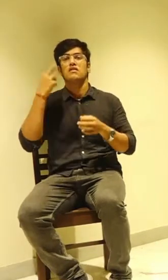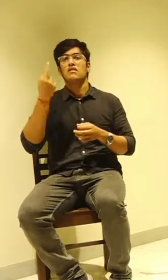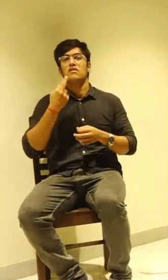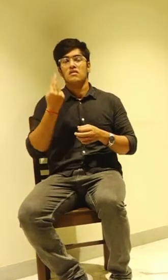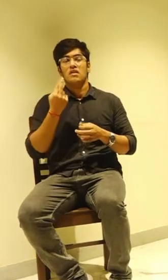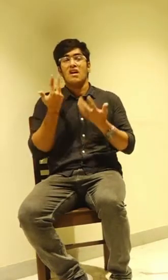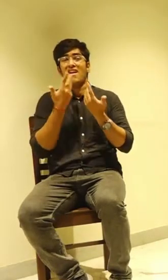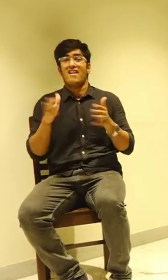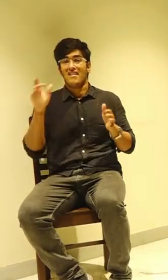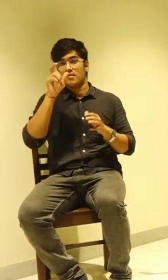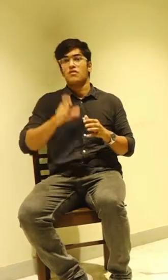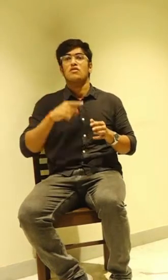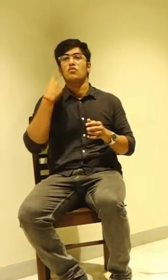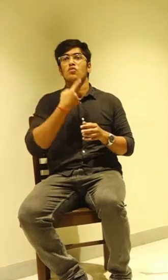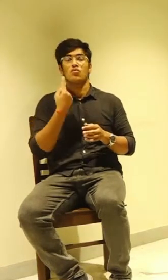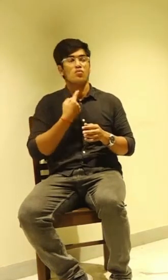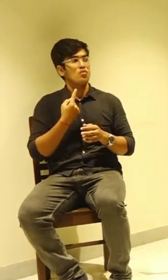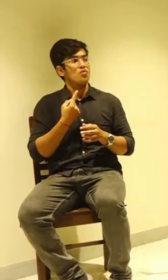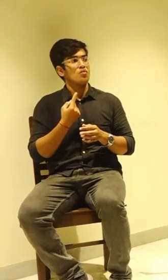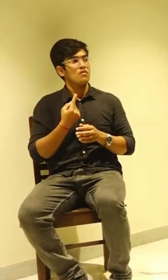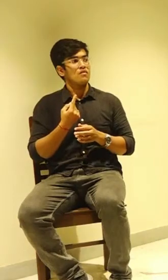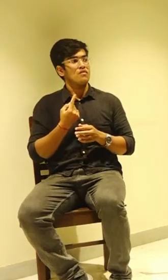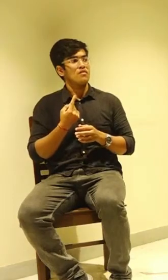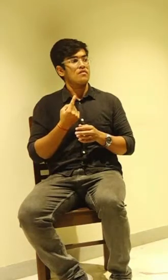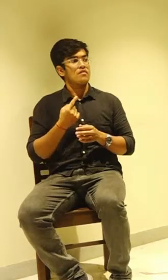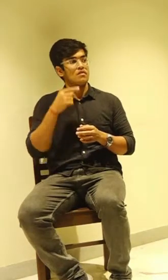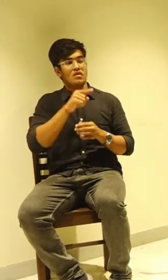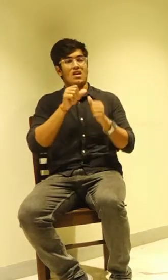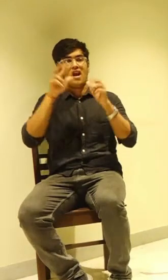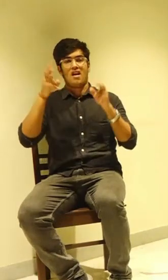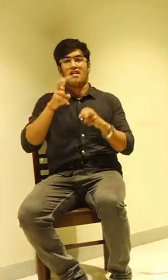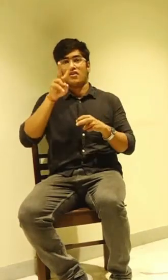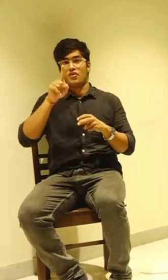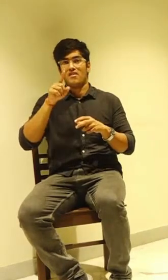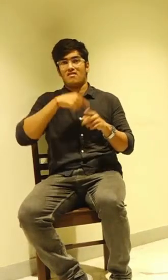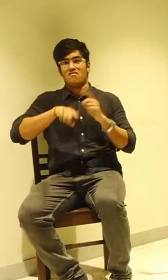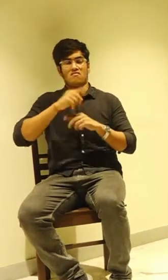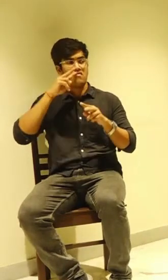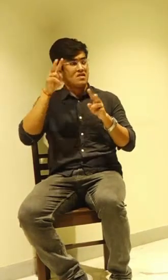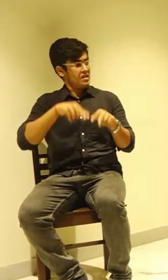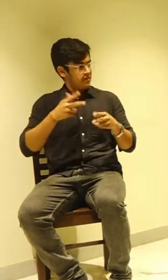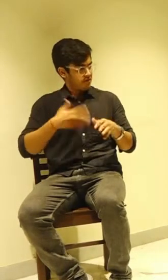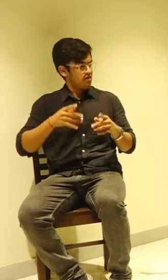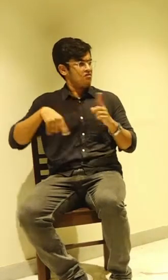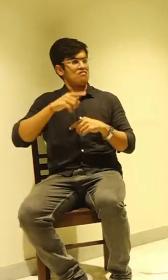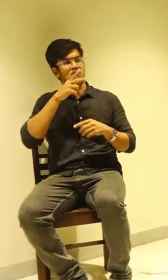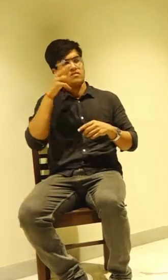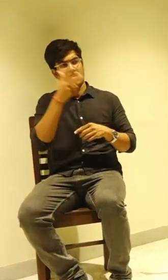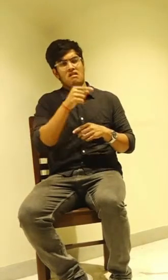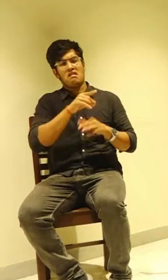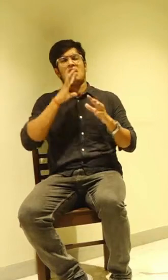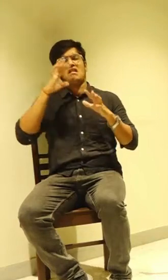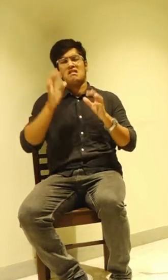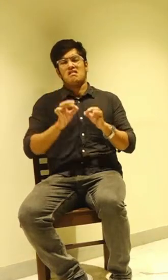who has had a passing occasion to see the history of Article 21 will be told that it was a very simple